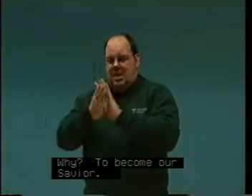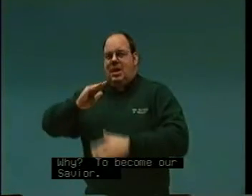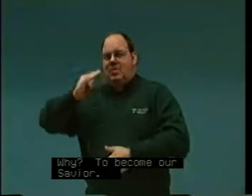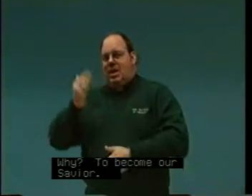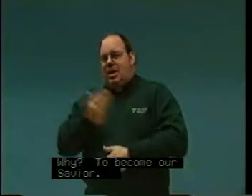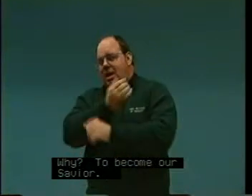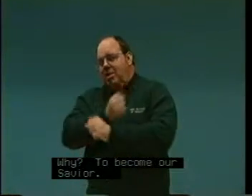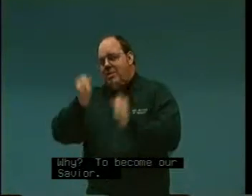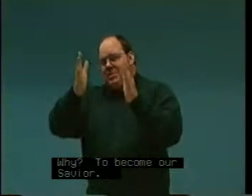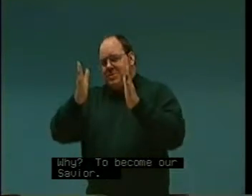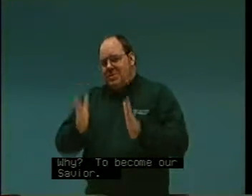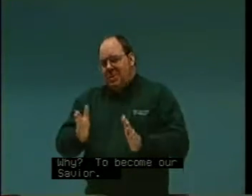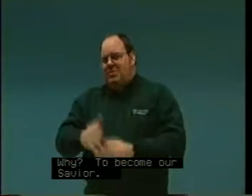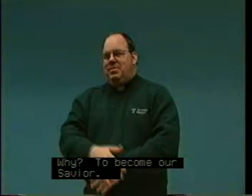To become our Savior.